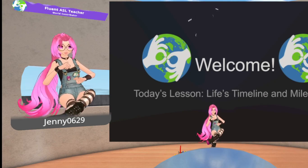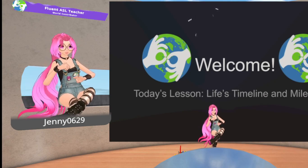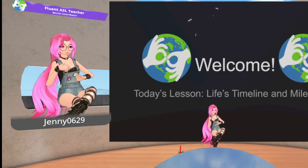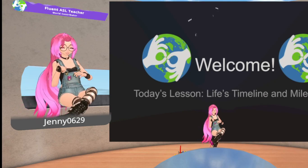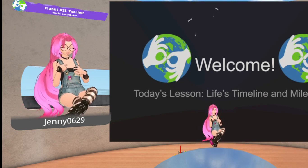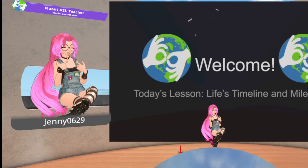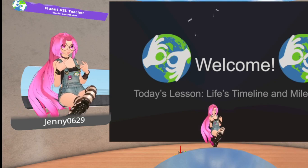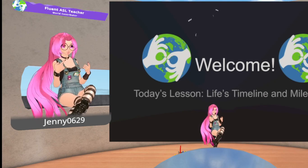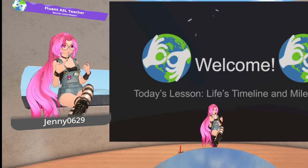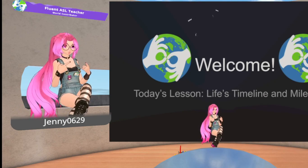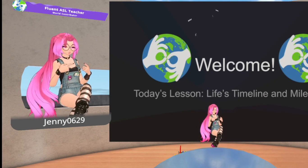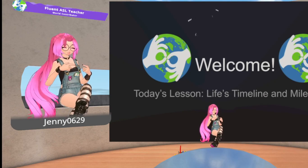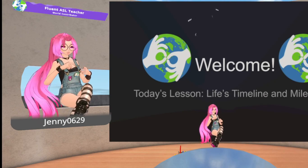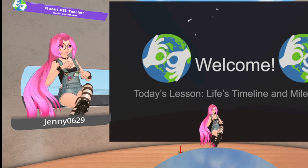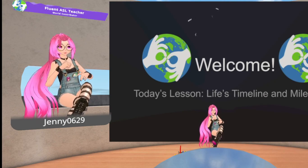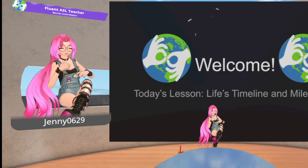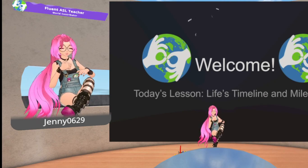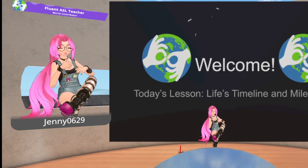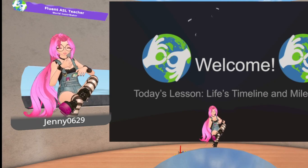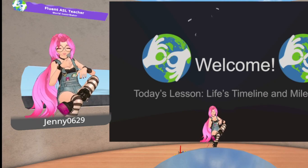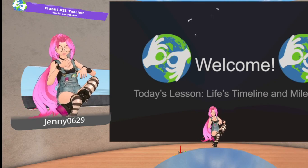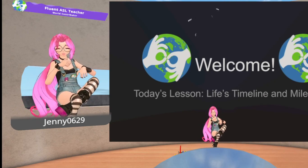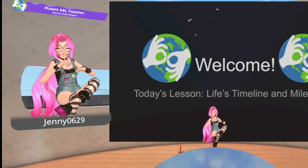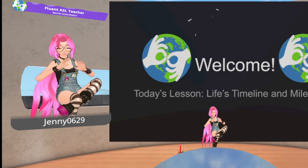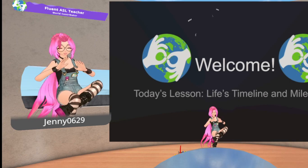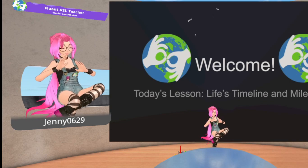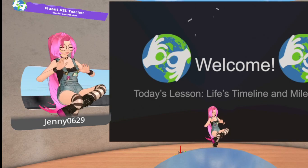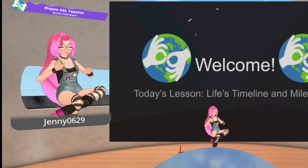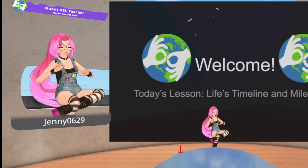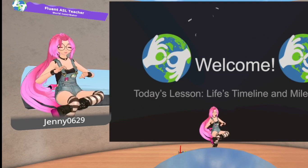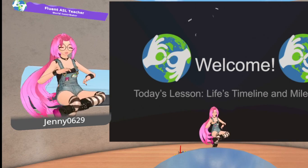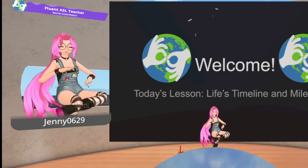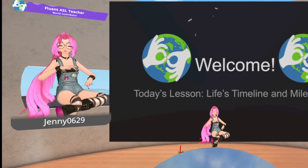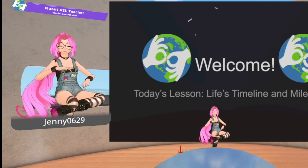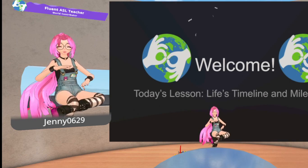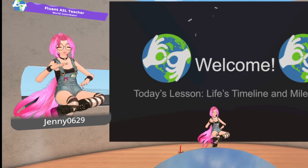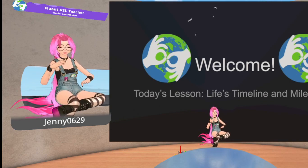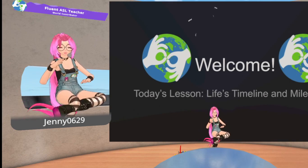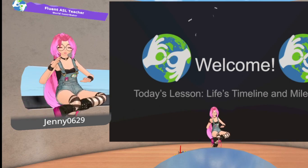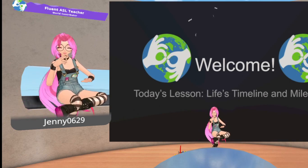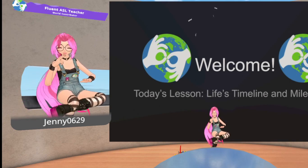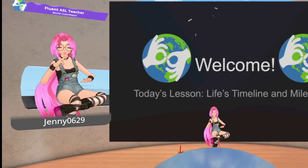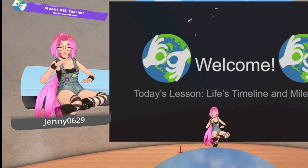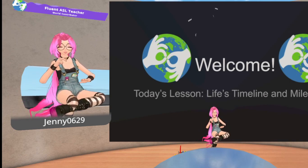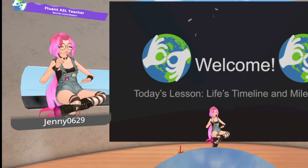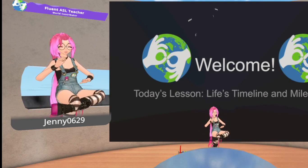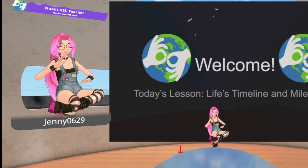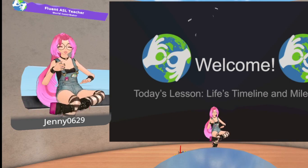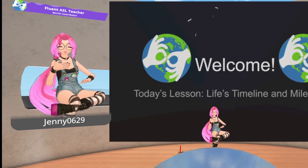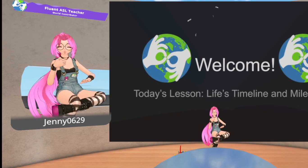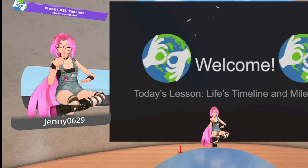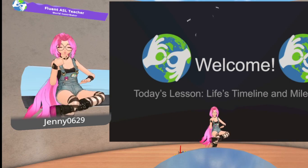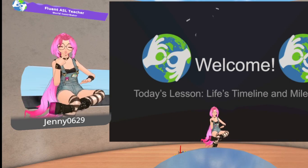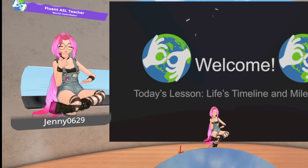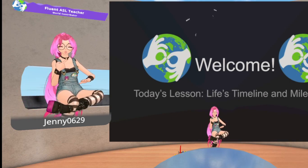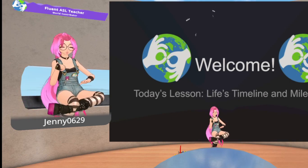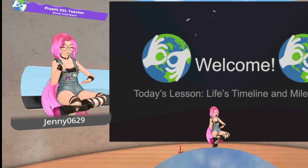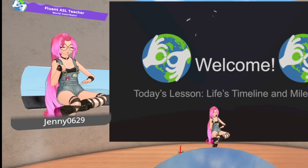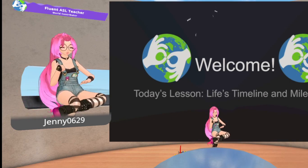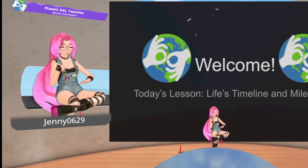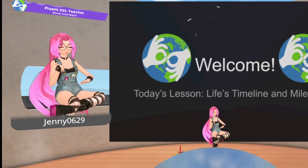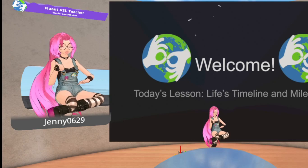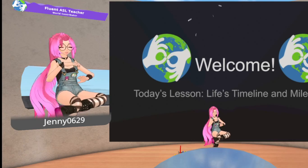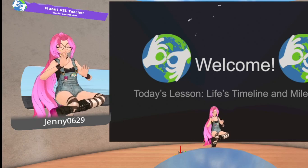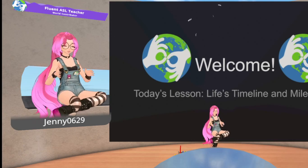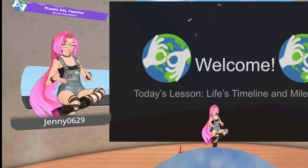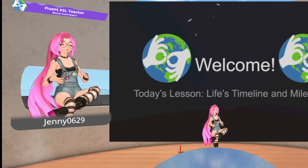not keep a secret. I like to talk about things. If you want a secret, don't tell me. But it was so funny because I don't think I've ever had a hearing person say that to